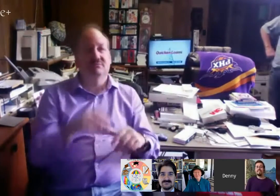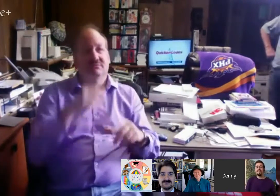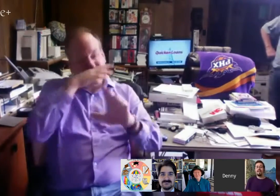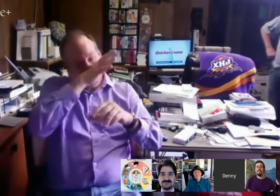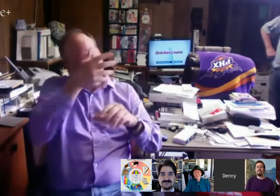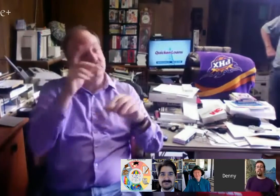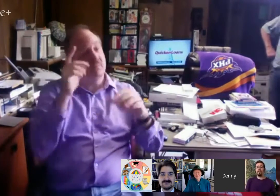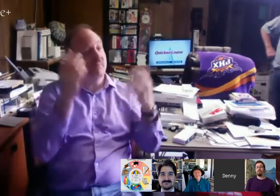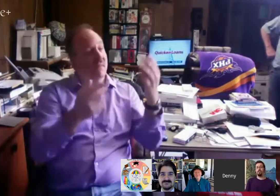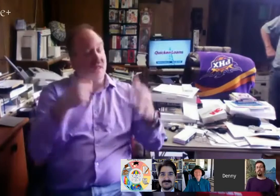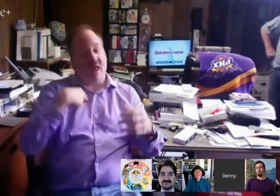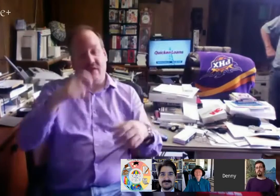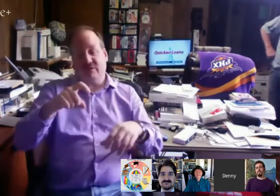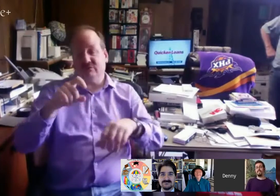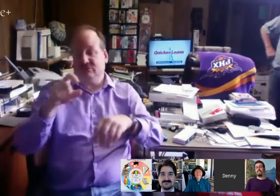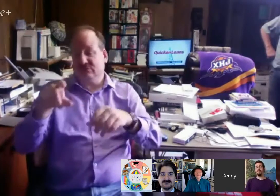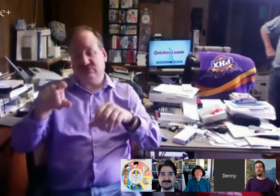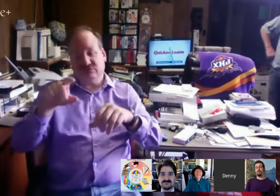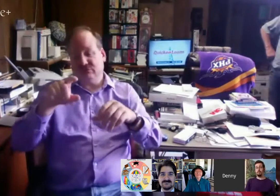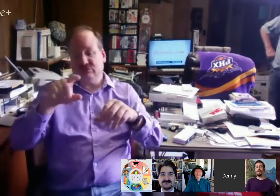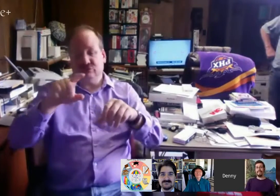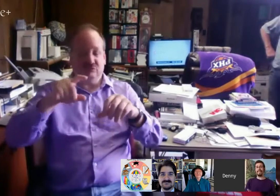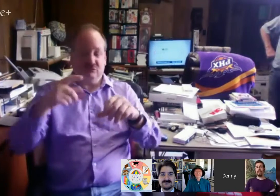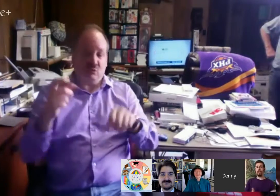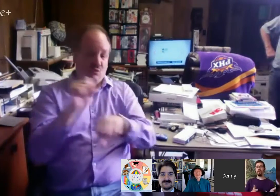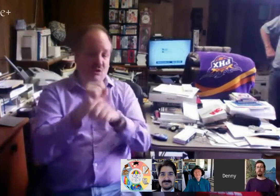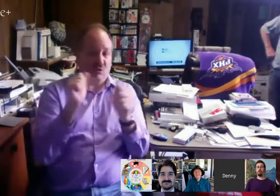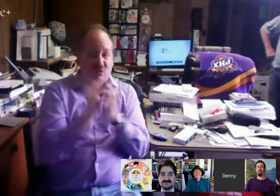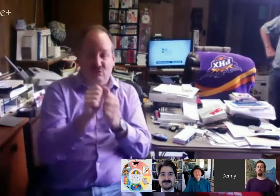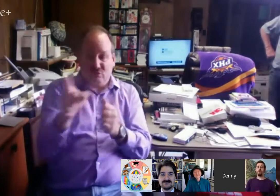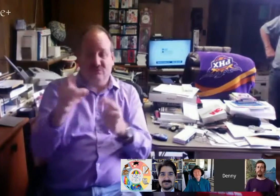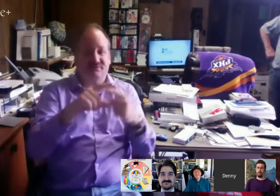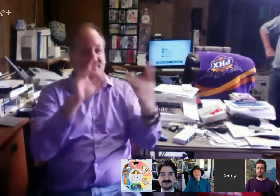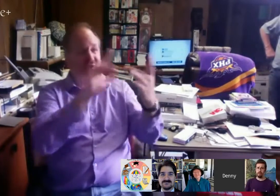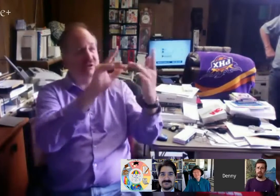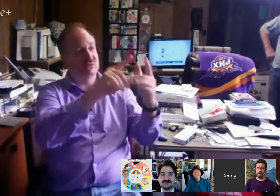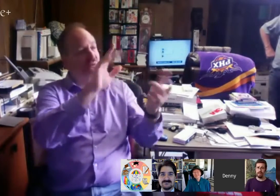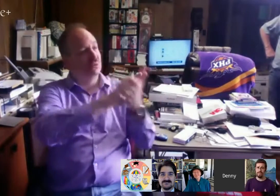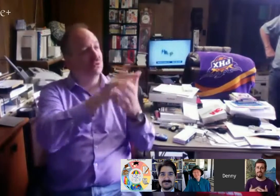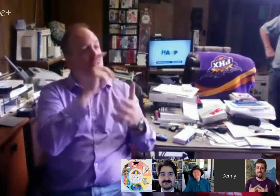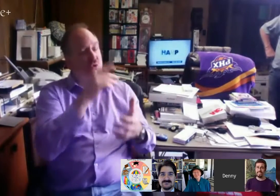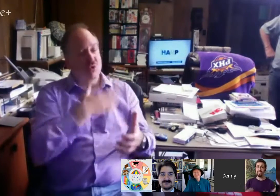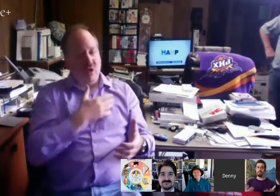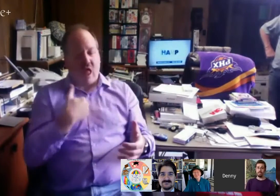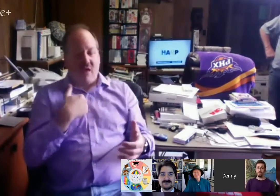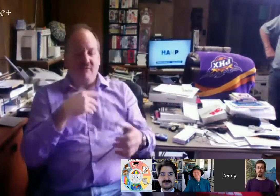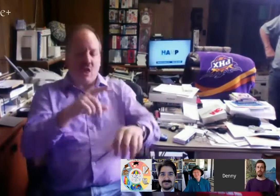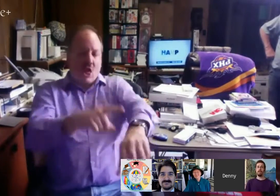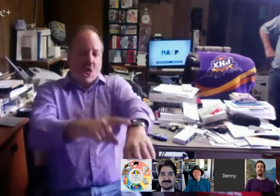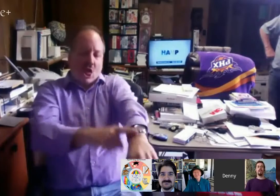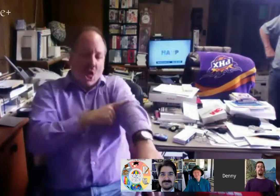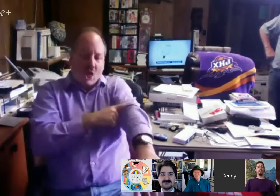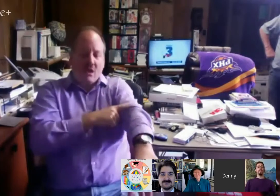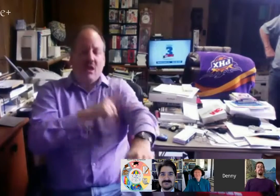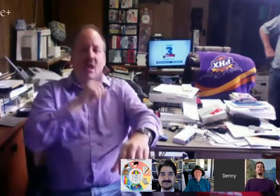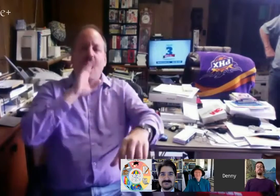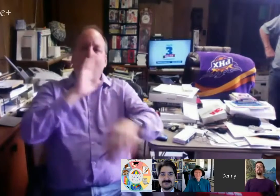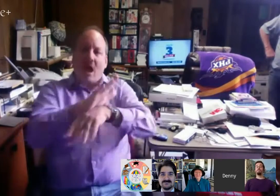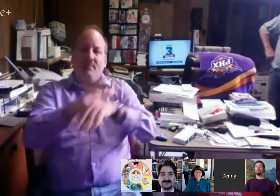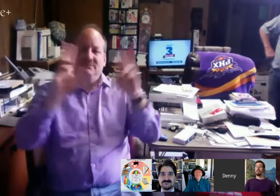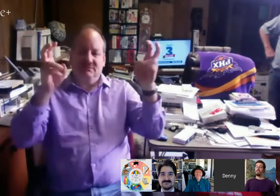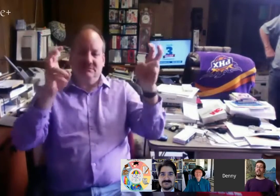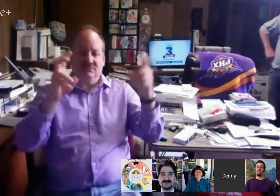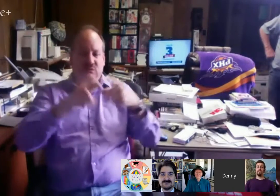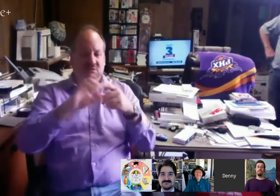not, because it's not in the long term. It needs to be in that long term to be able to see the result.